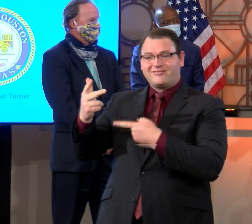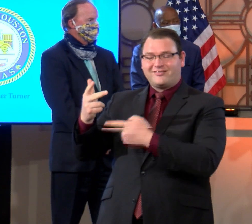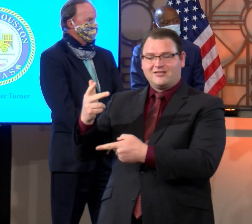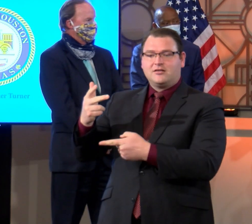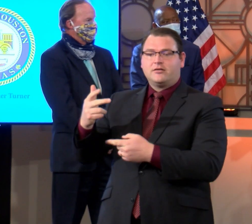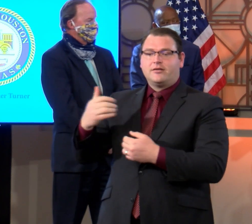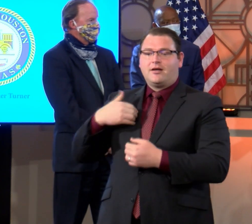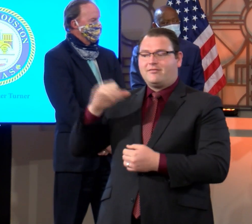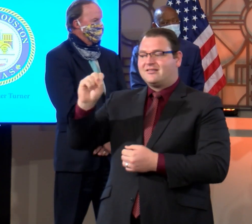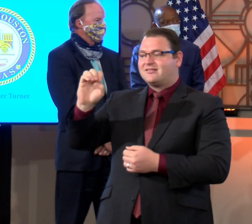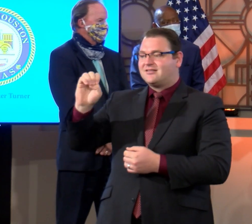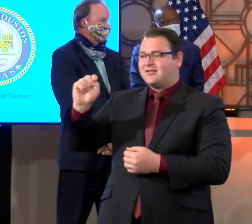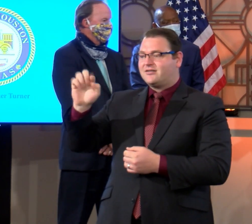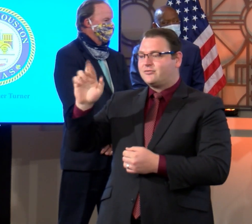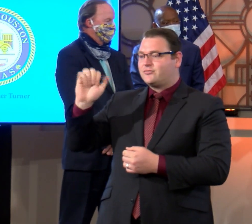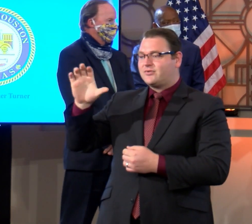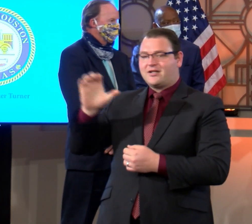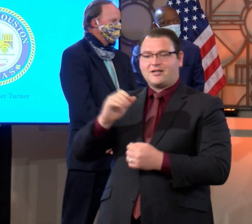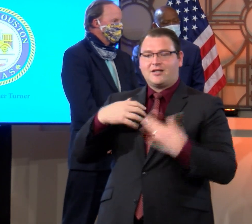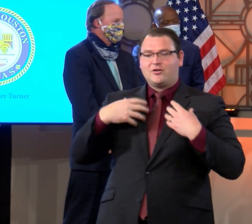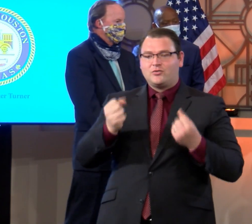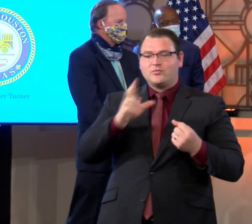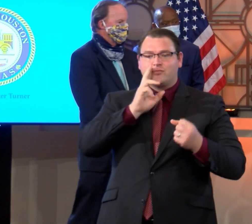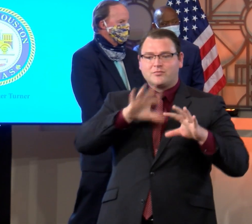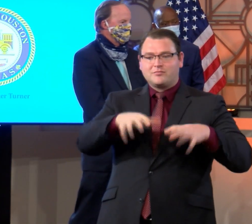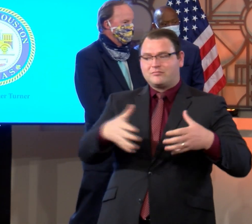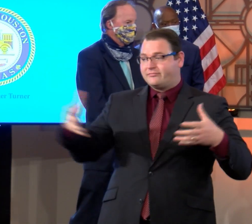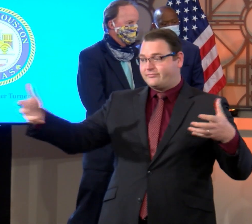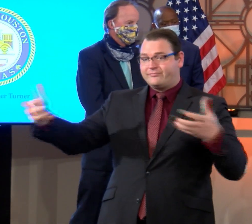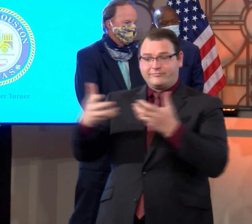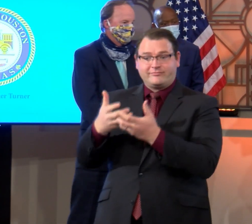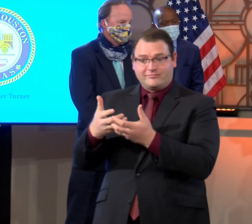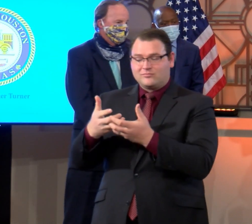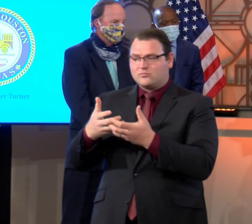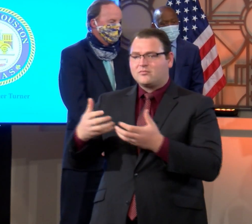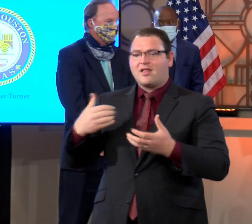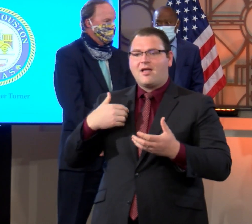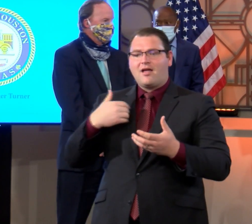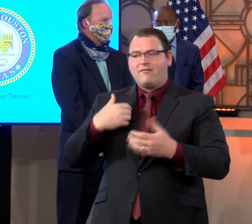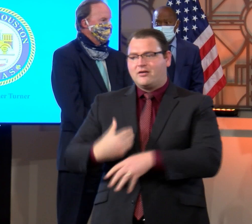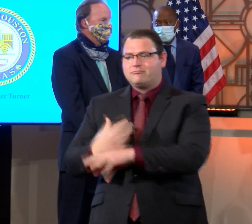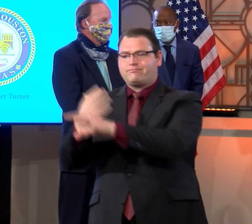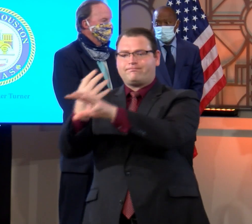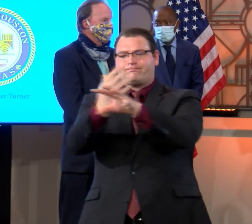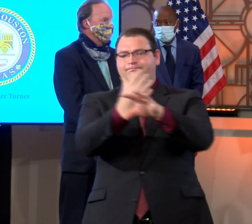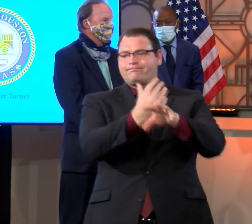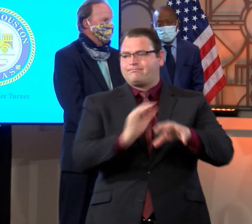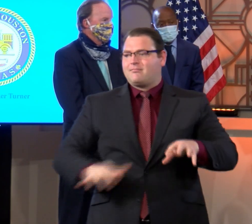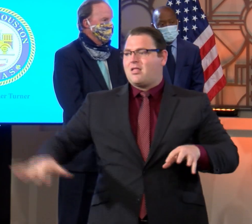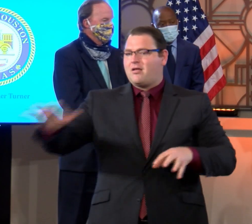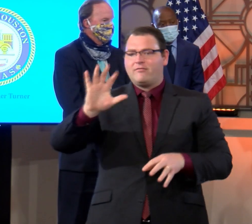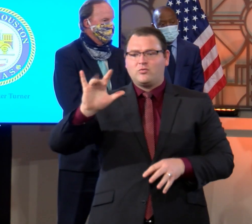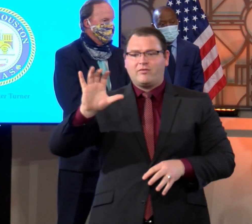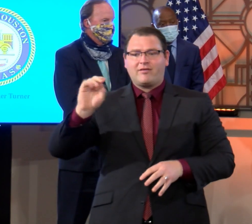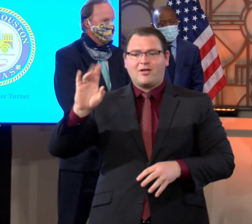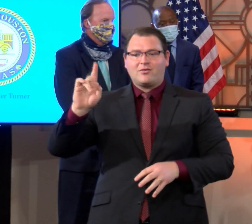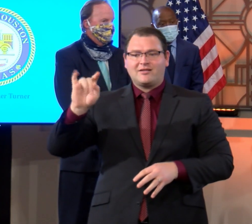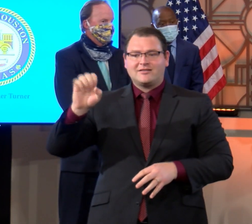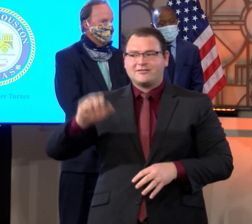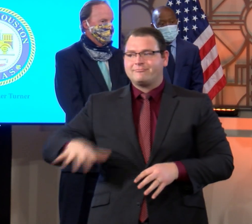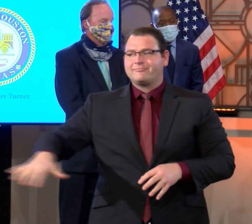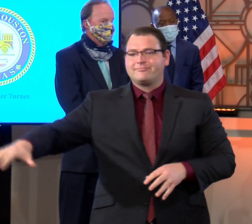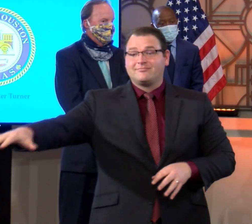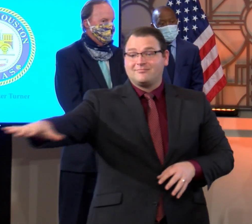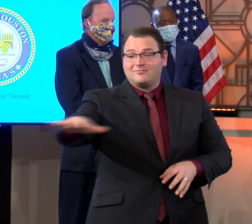with CETRAC, the Southeast Texas Regional Advisory Council, in a regional webinar for all nursing homes throughout a 25-county region to get